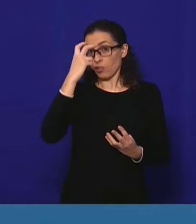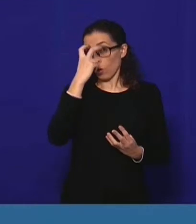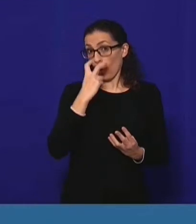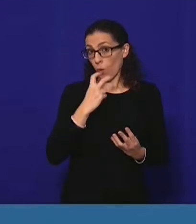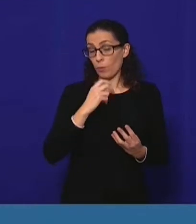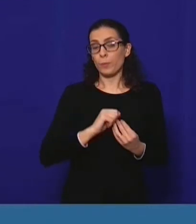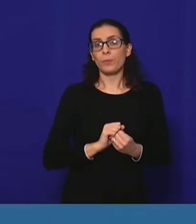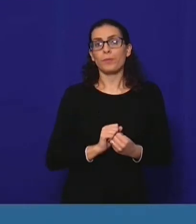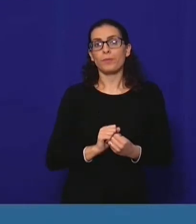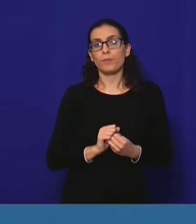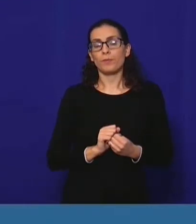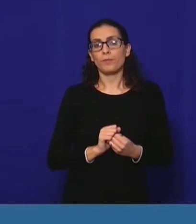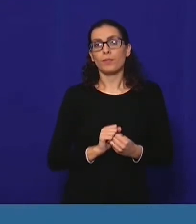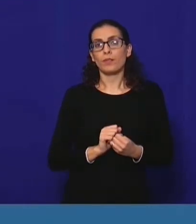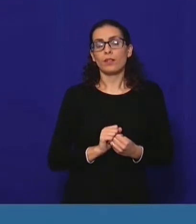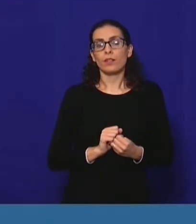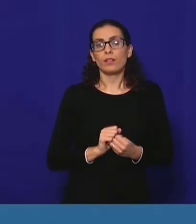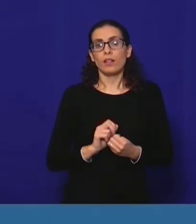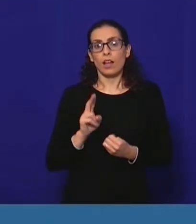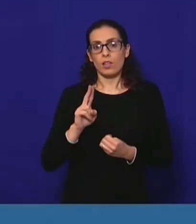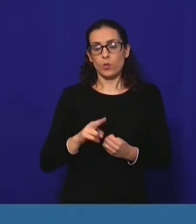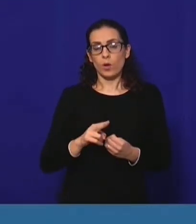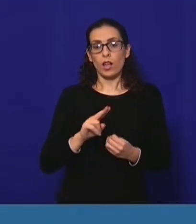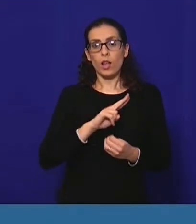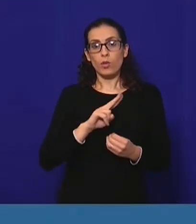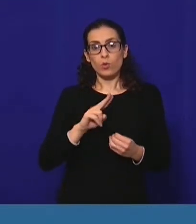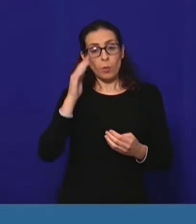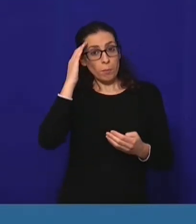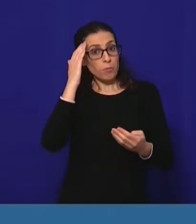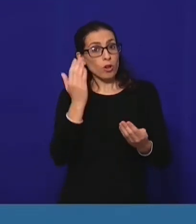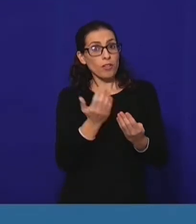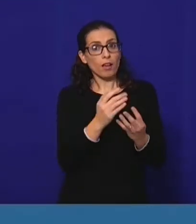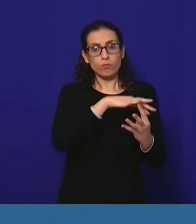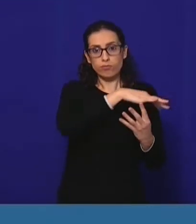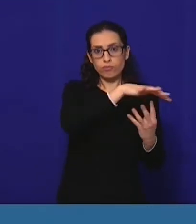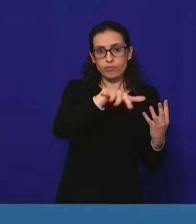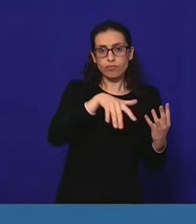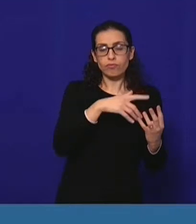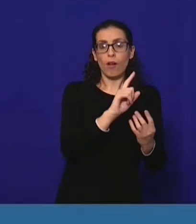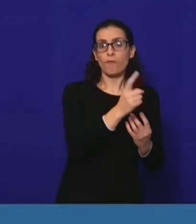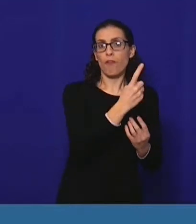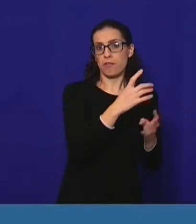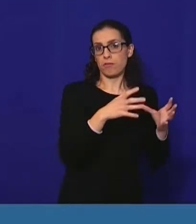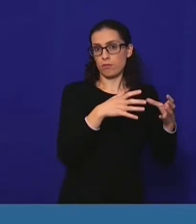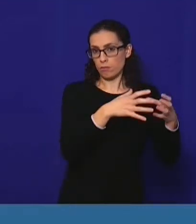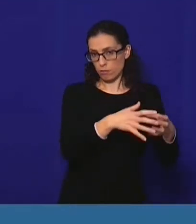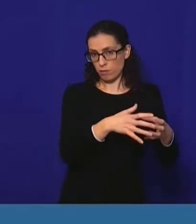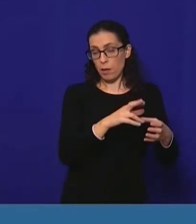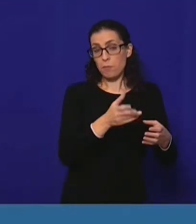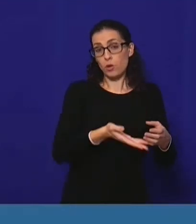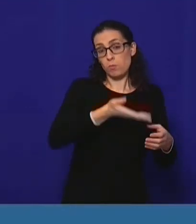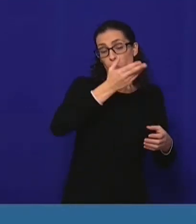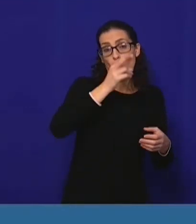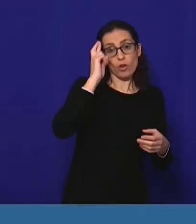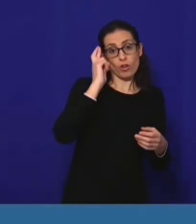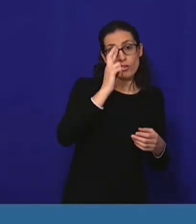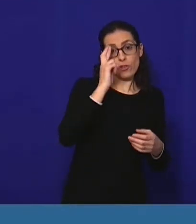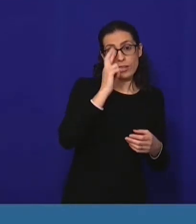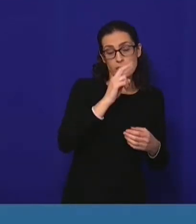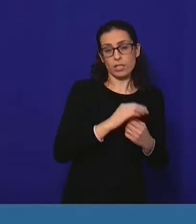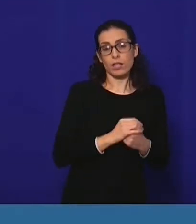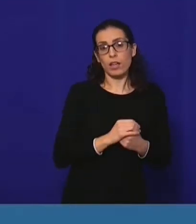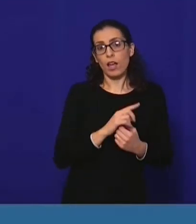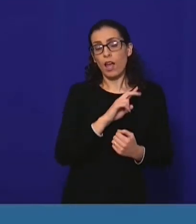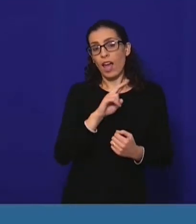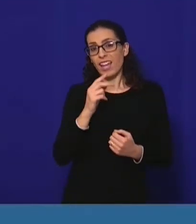old people's homes, so that we can actually protect these people who are more at risk because they are within the same community, and by their